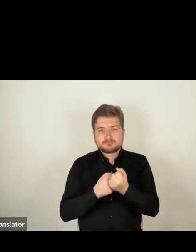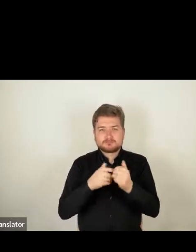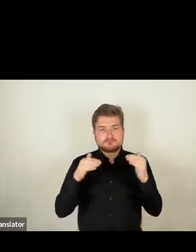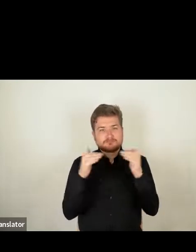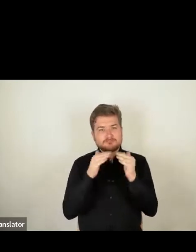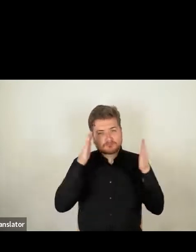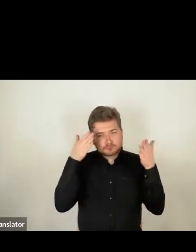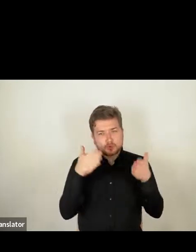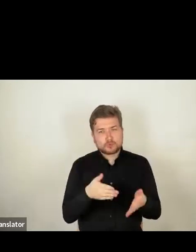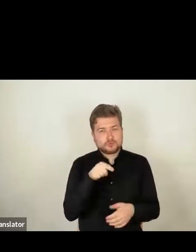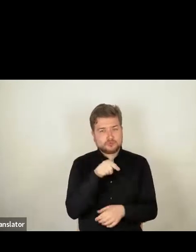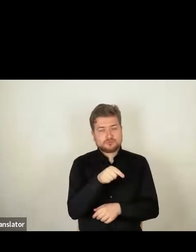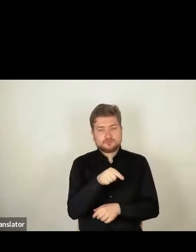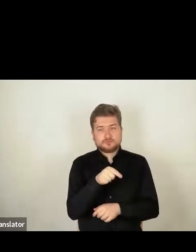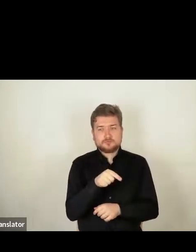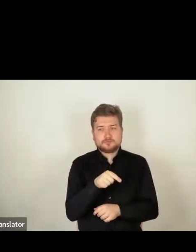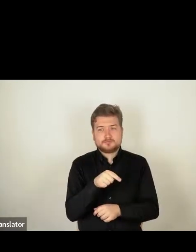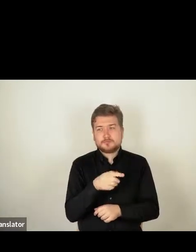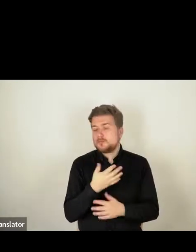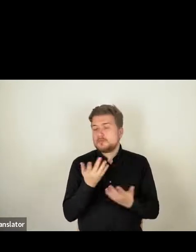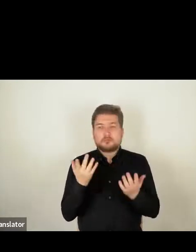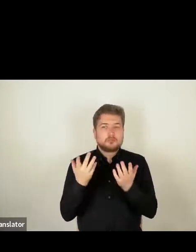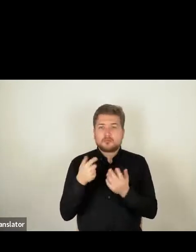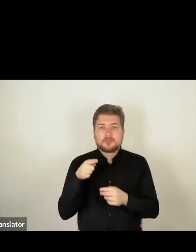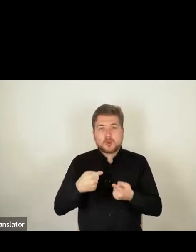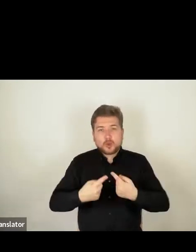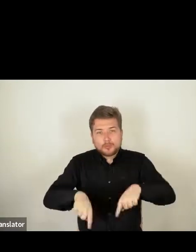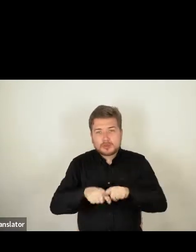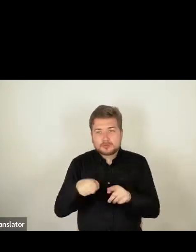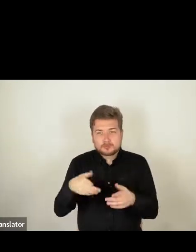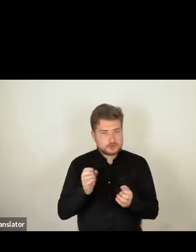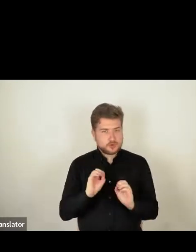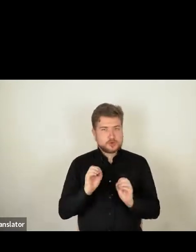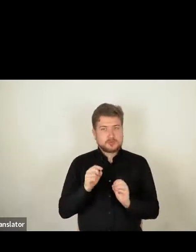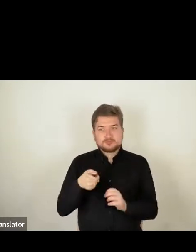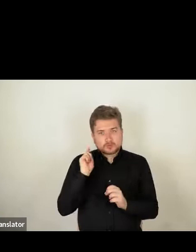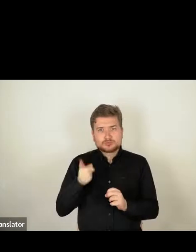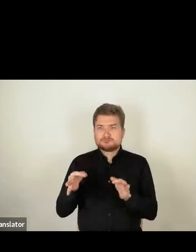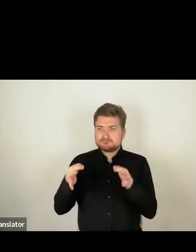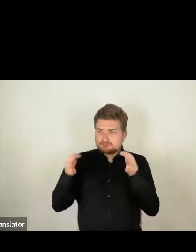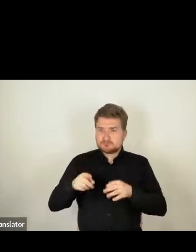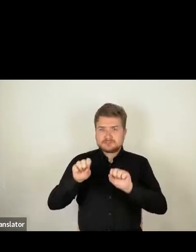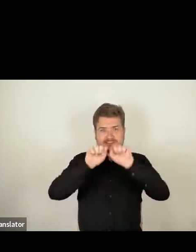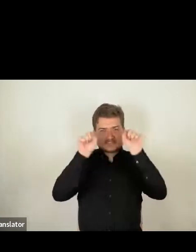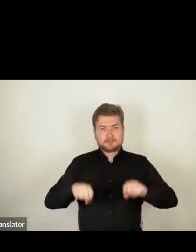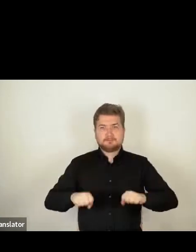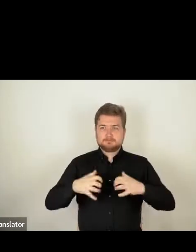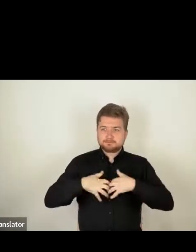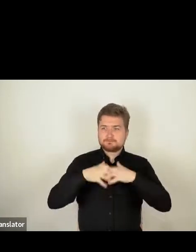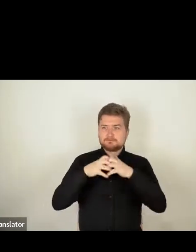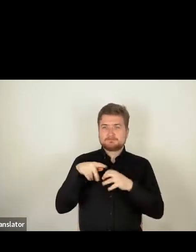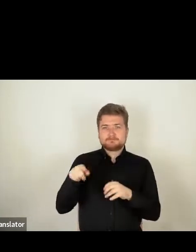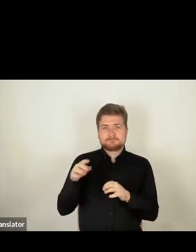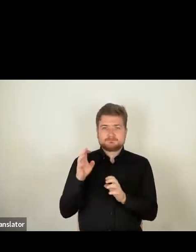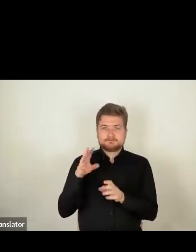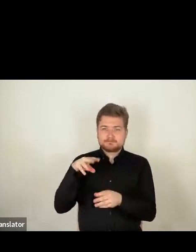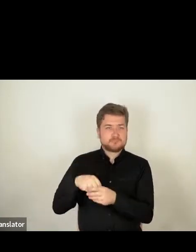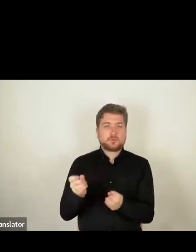resource center that would actually, in a more systematic way, will take upon this issue and do it in the years